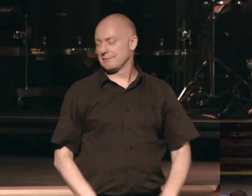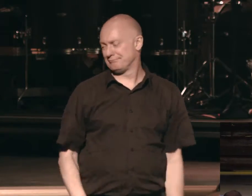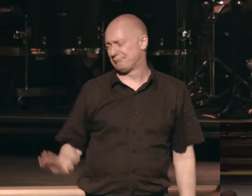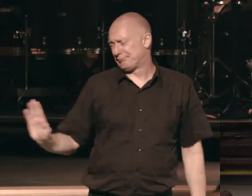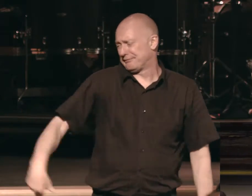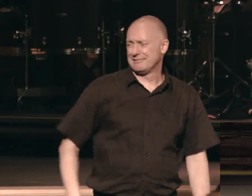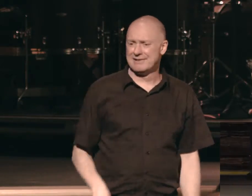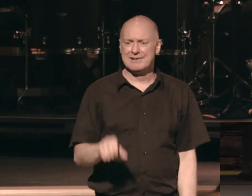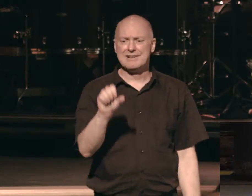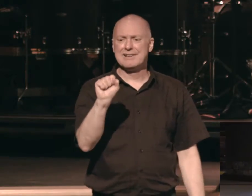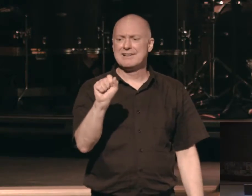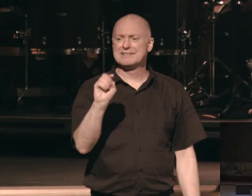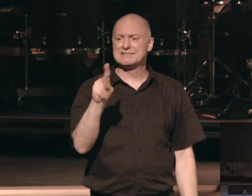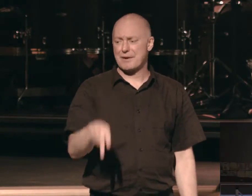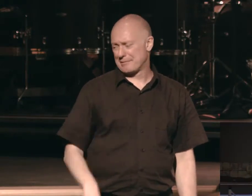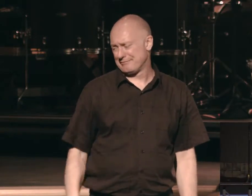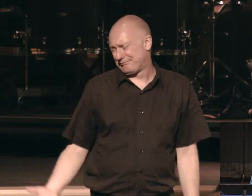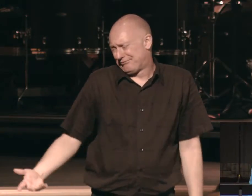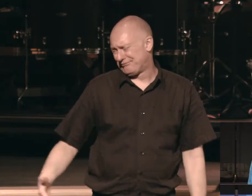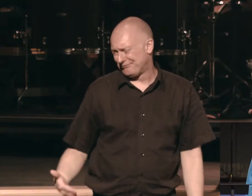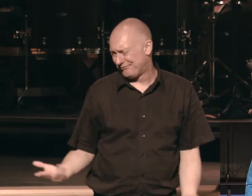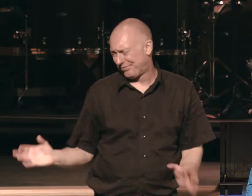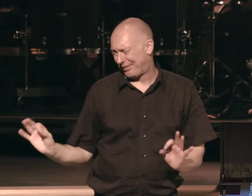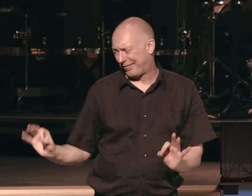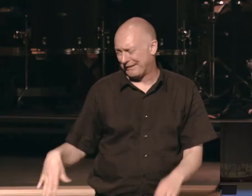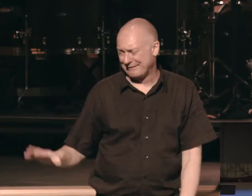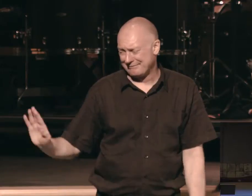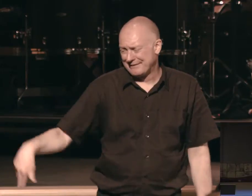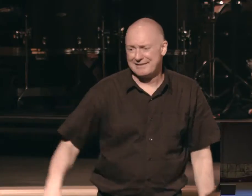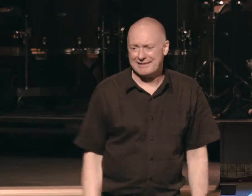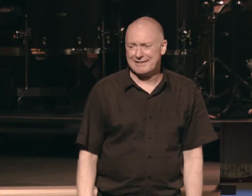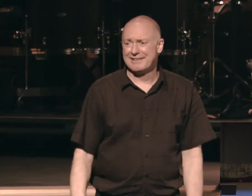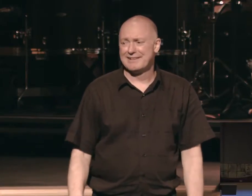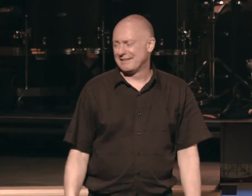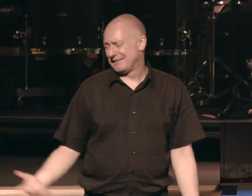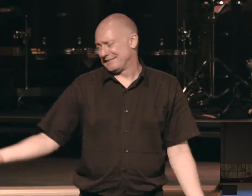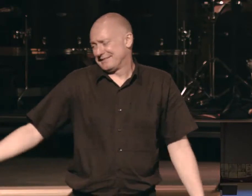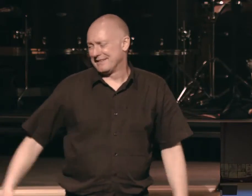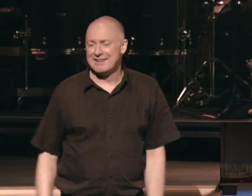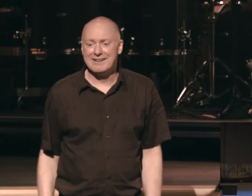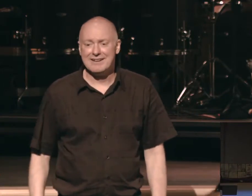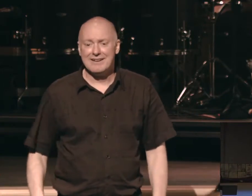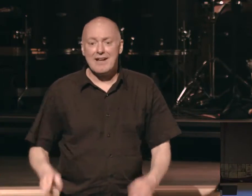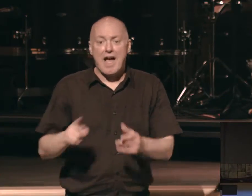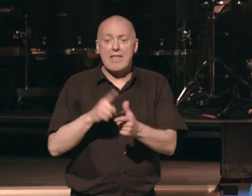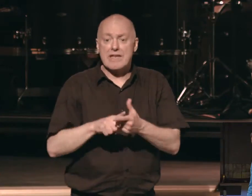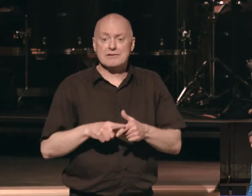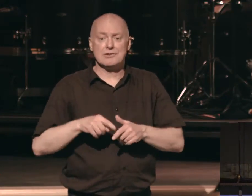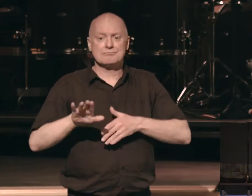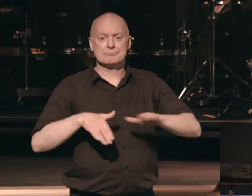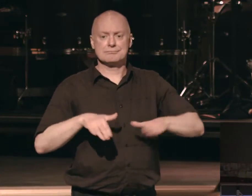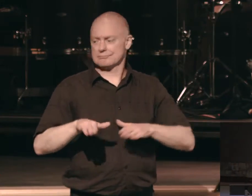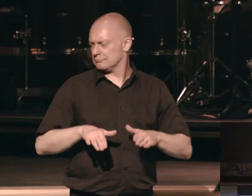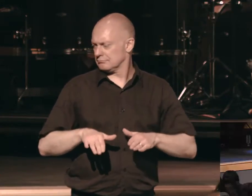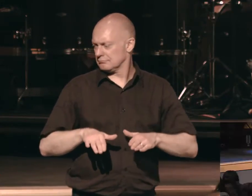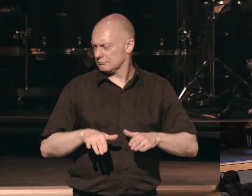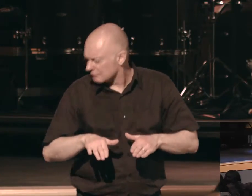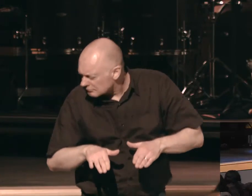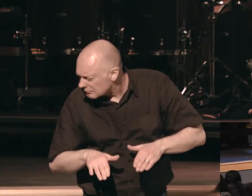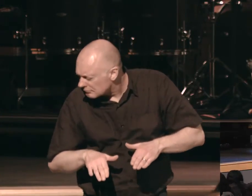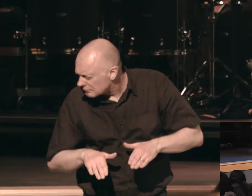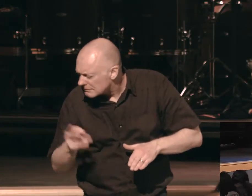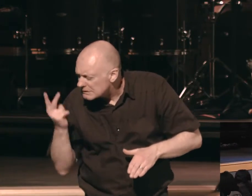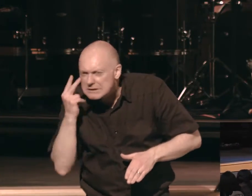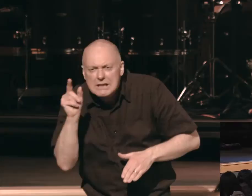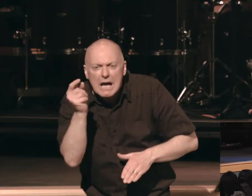and you're just like, look at that stump, it's pathetic, this little stump there. It's got a nice try tree. It's over. And then you see, you walk by and you see, oh, there's